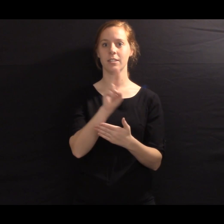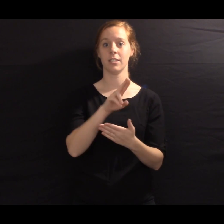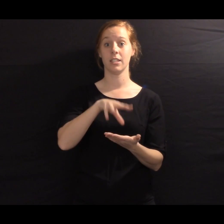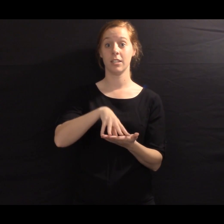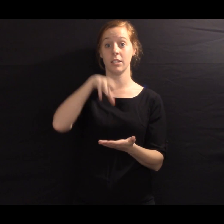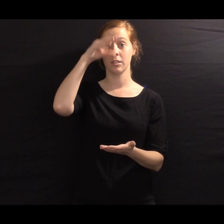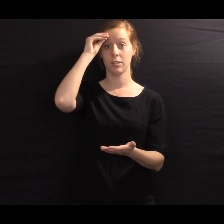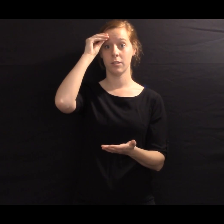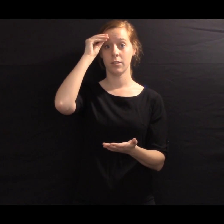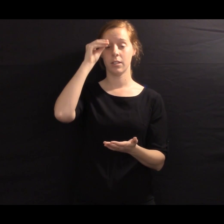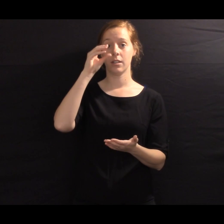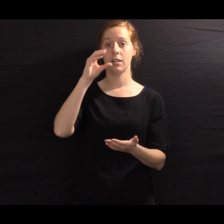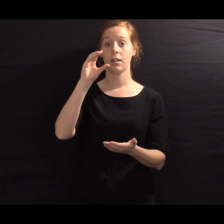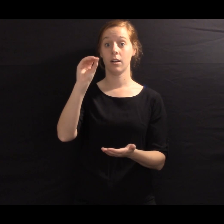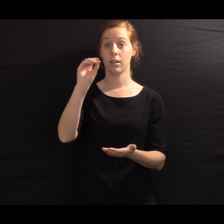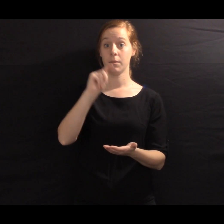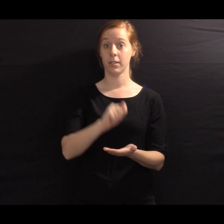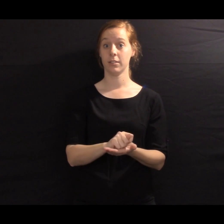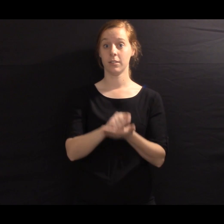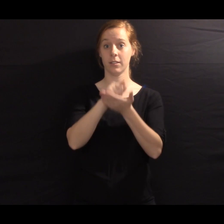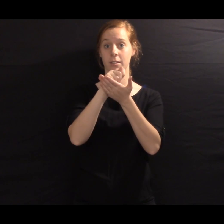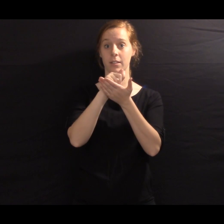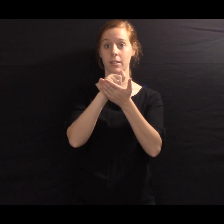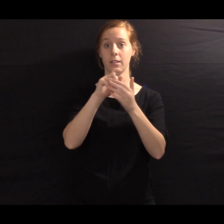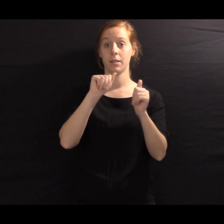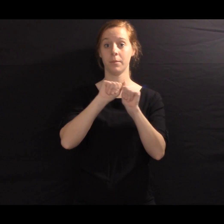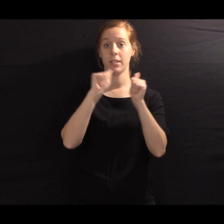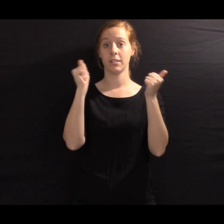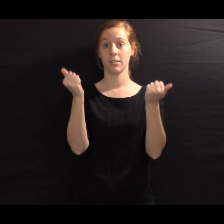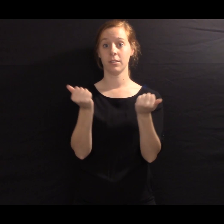Xavier University Student Occupational Therapy Association,